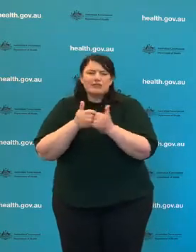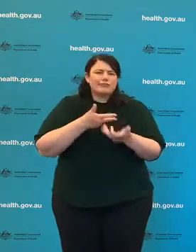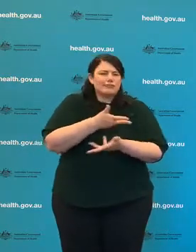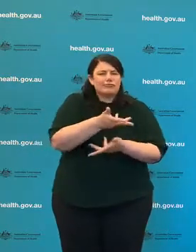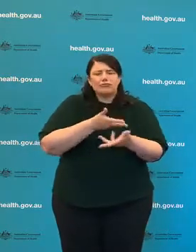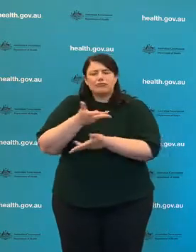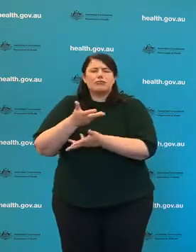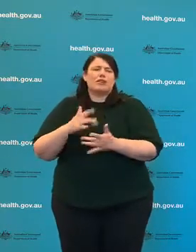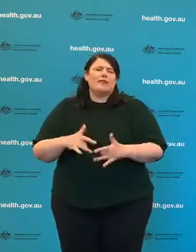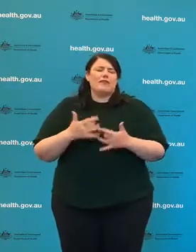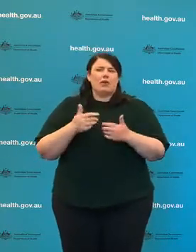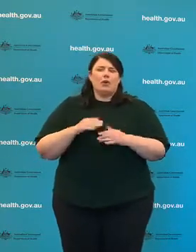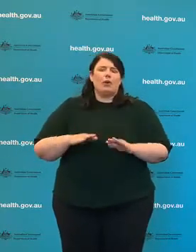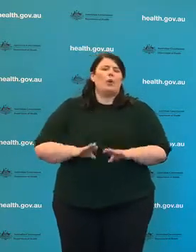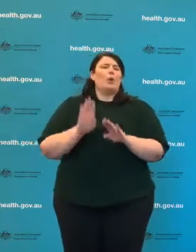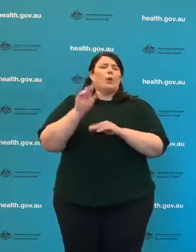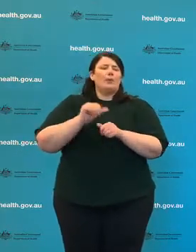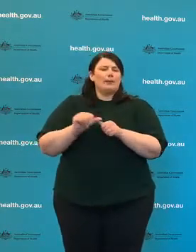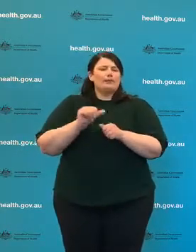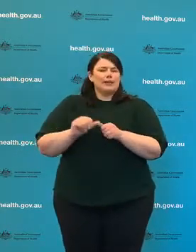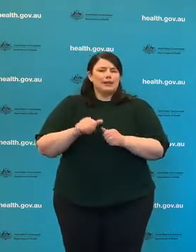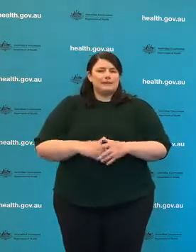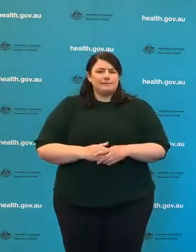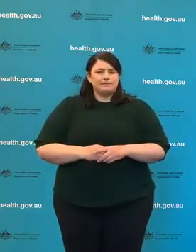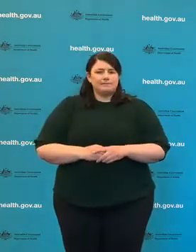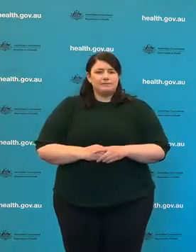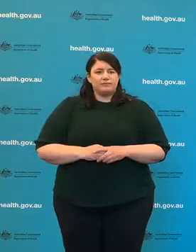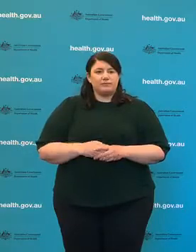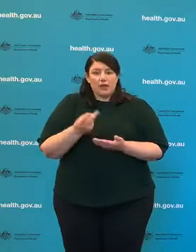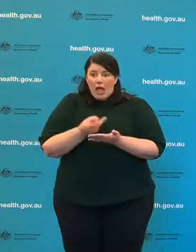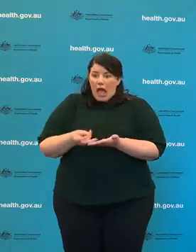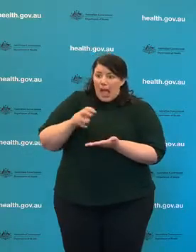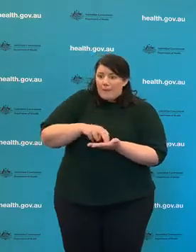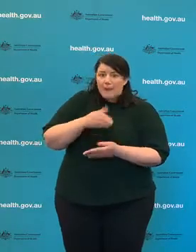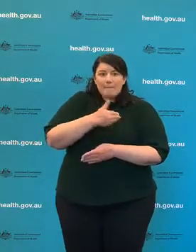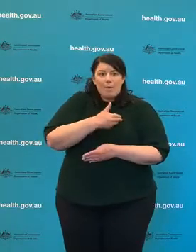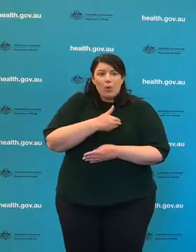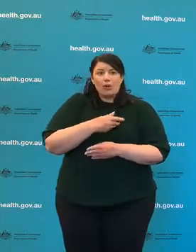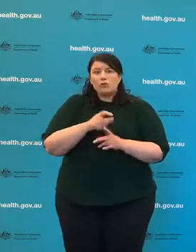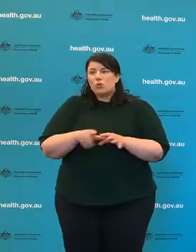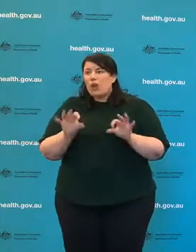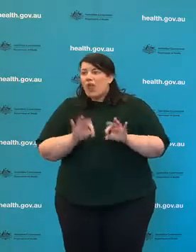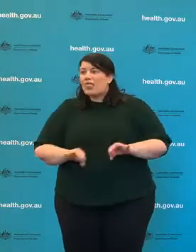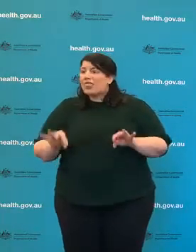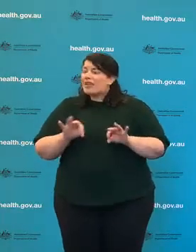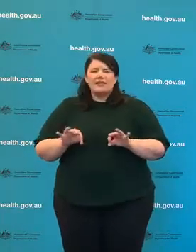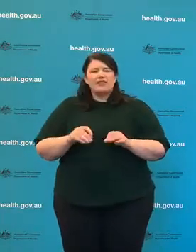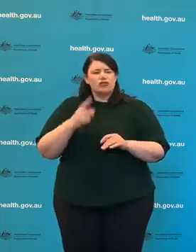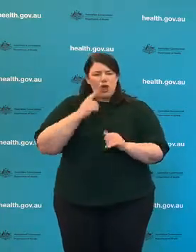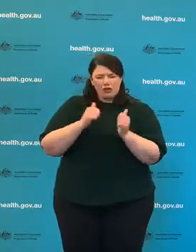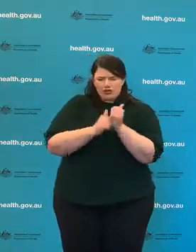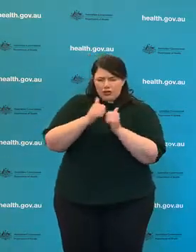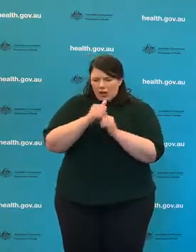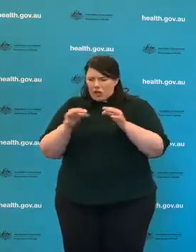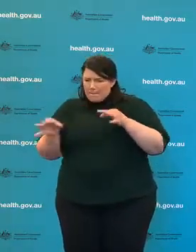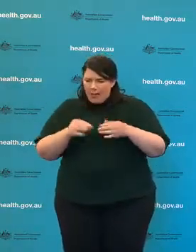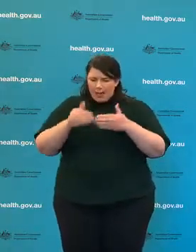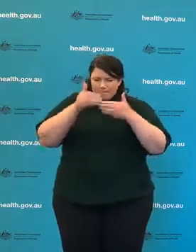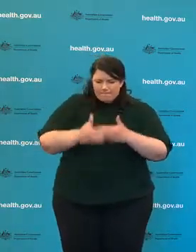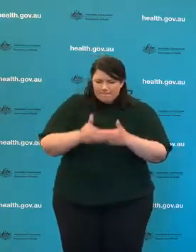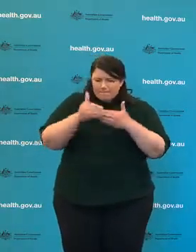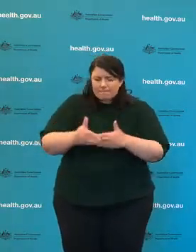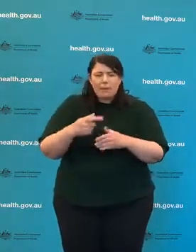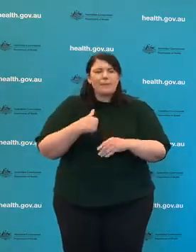family. Put some structure into your day. Whether you set aside dedicated time for